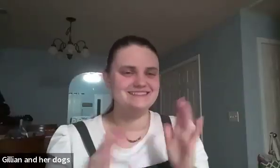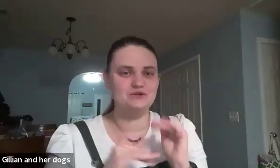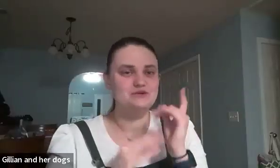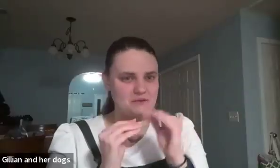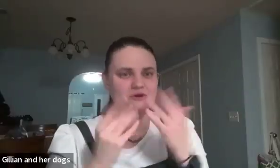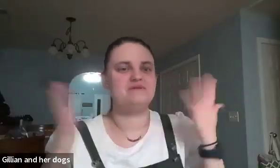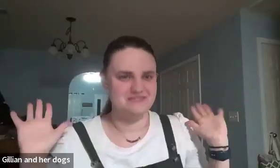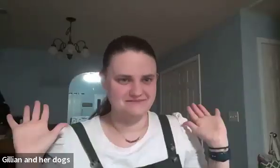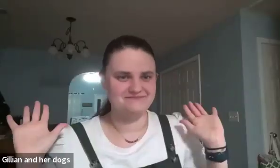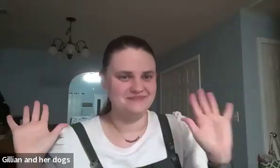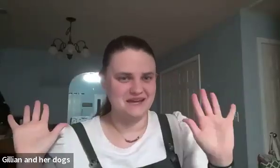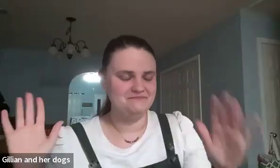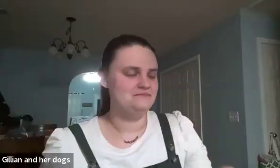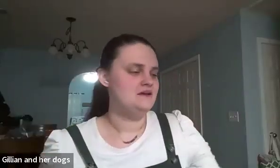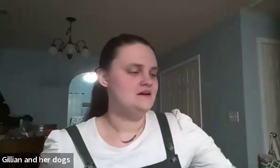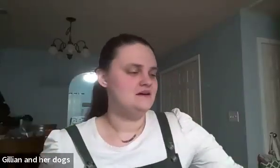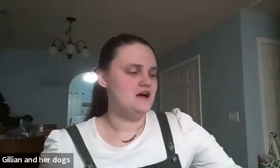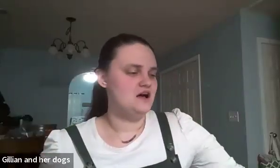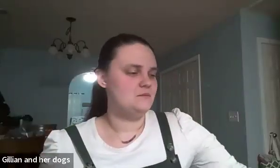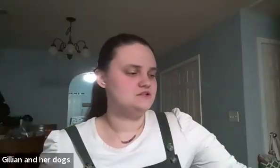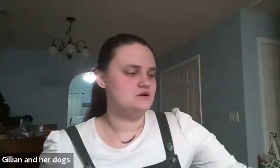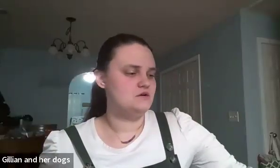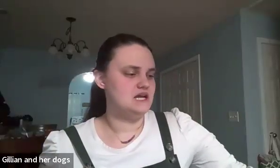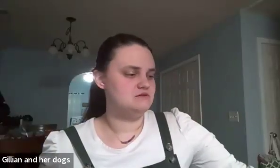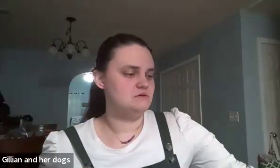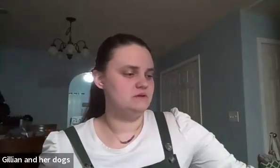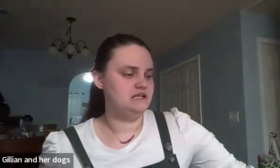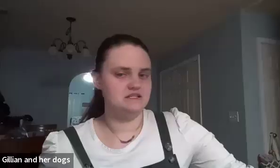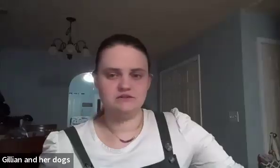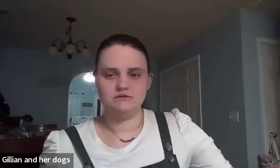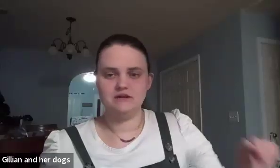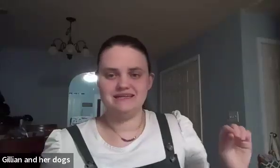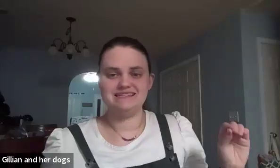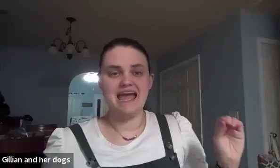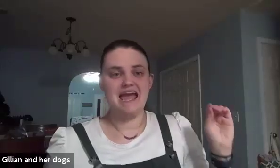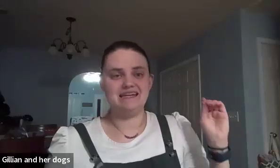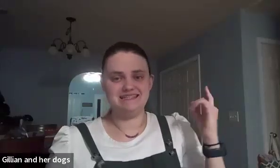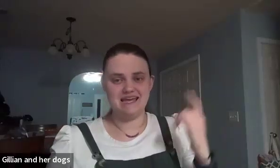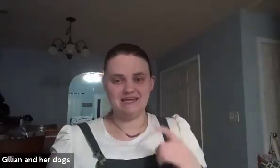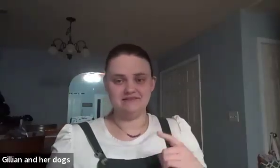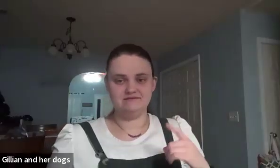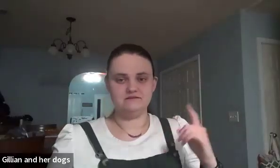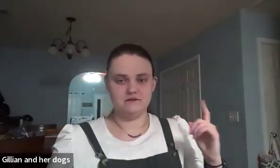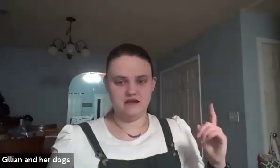So we'll do one more and then we'll stop. Okay. So the next one we need to do is day.